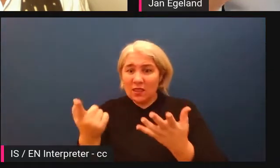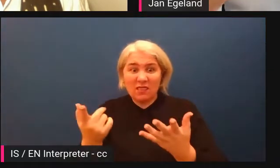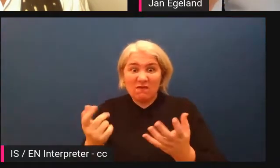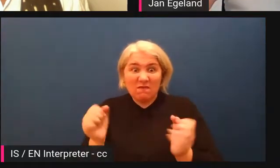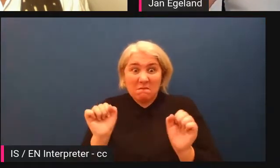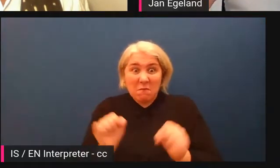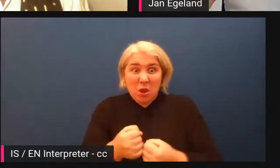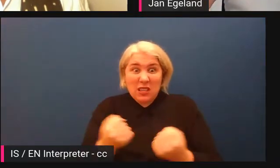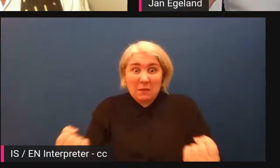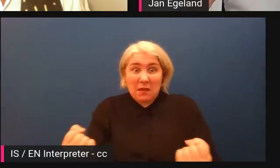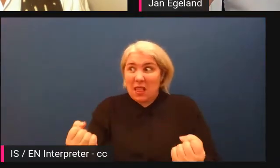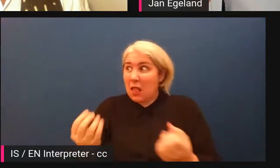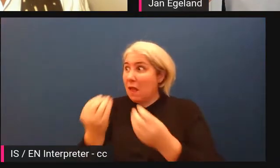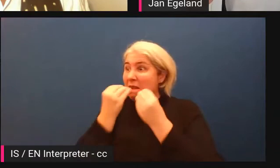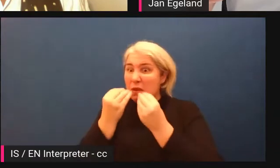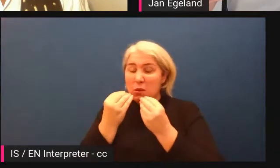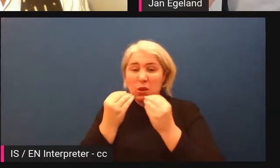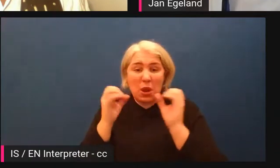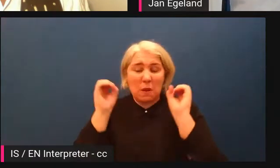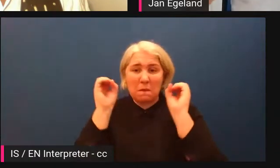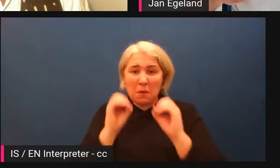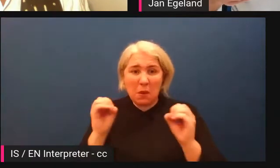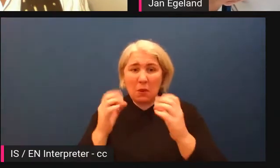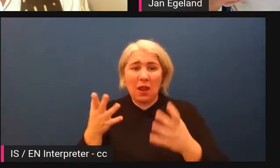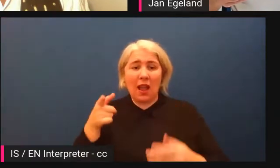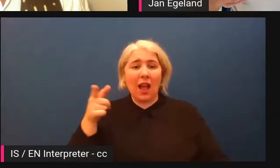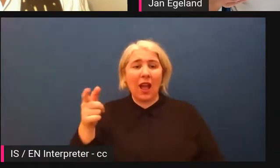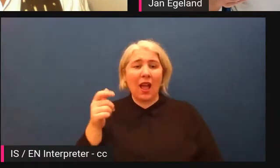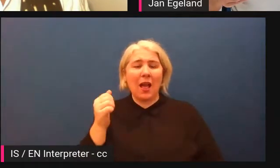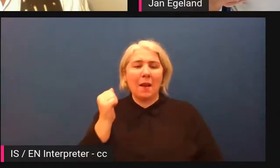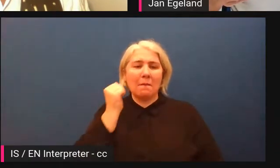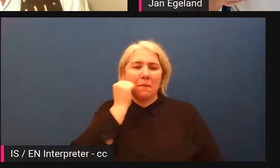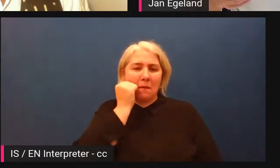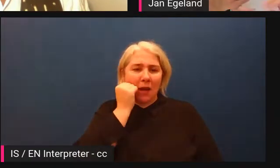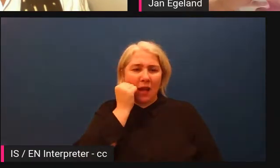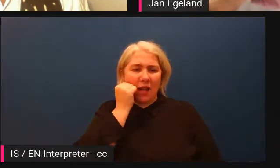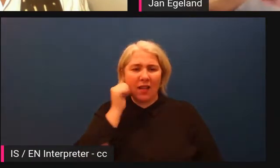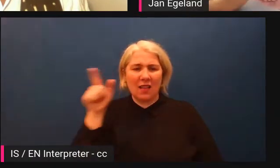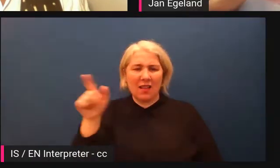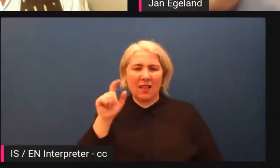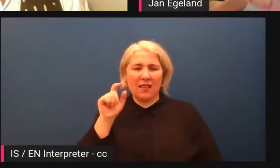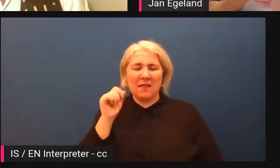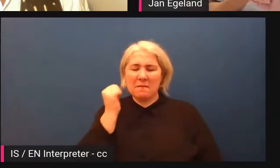food, no nothing. The mothers I asked really,